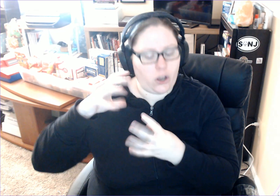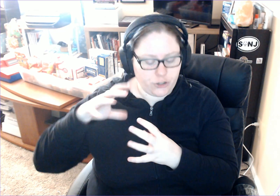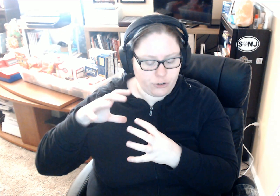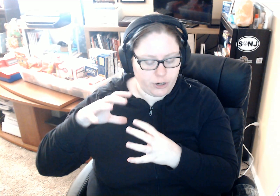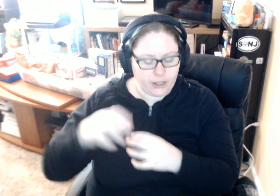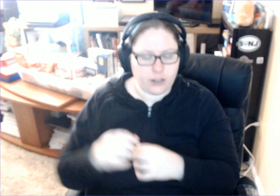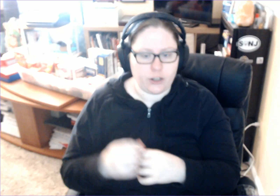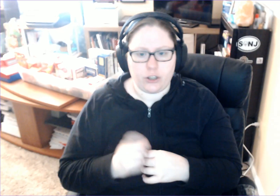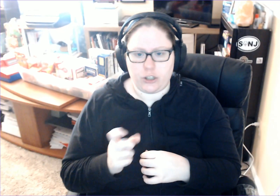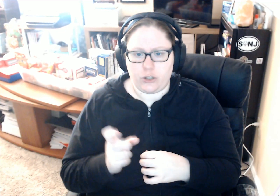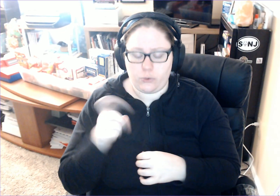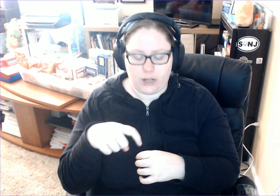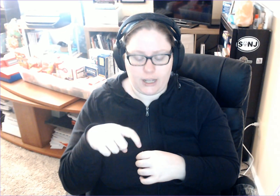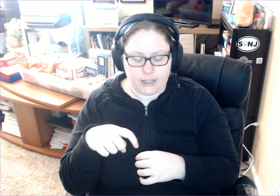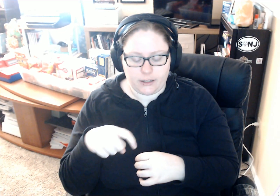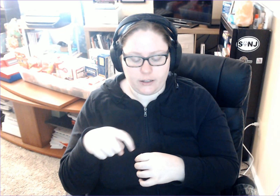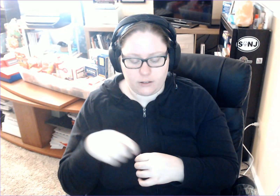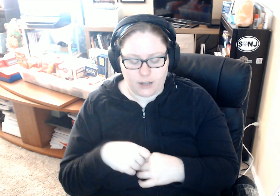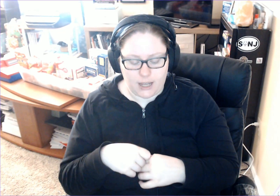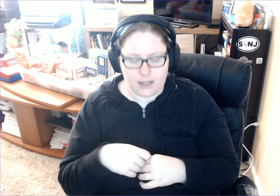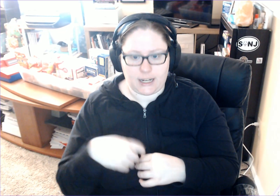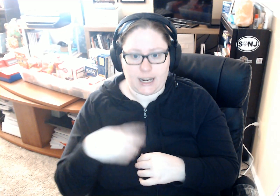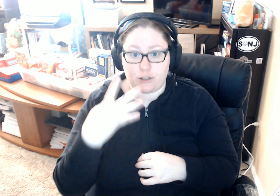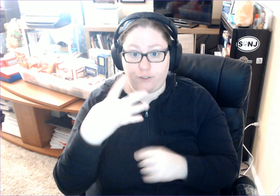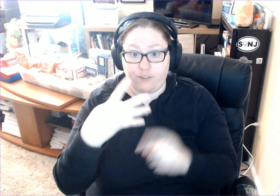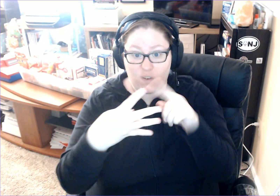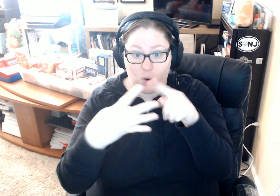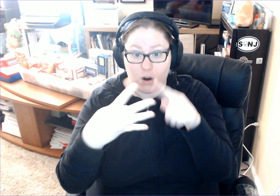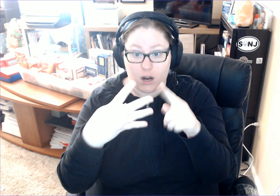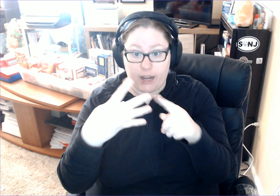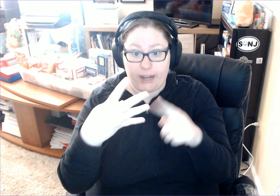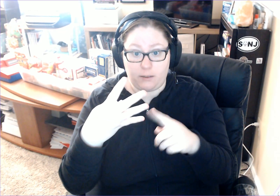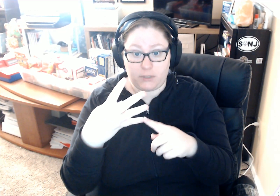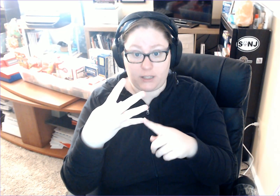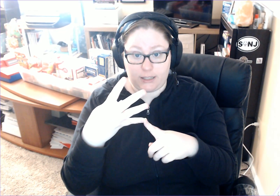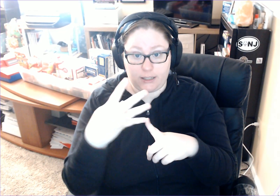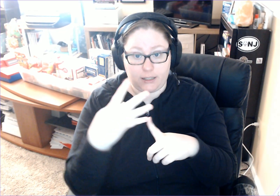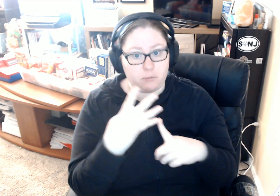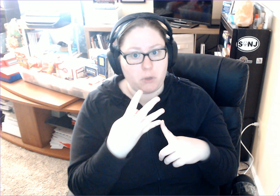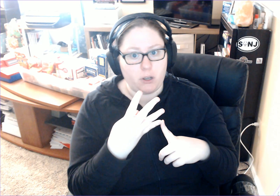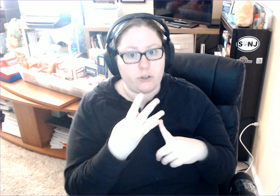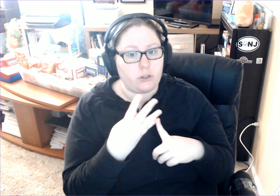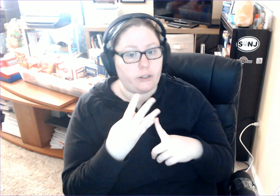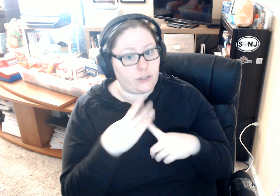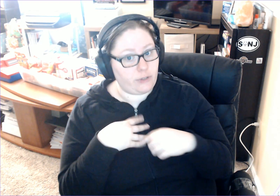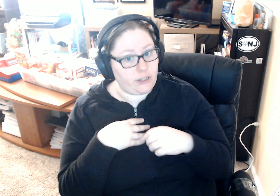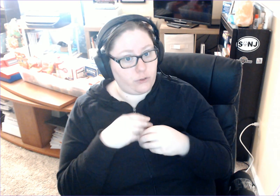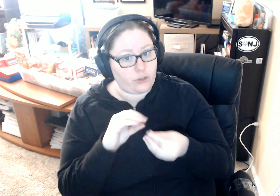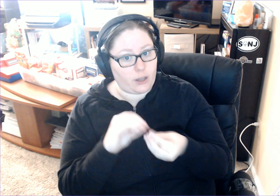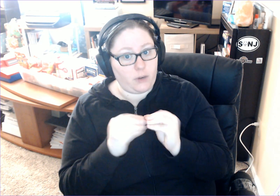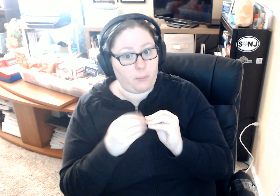laundry, you need, and then it has 4 items listed. So let's read through them. Number